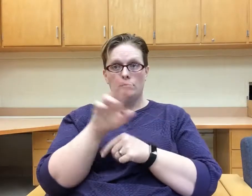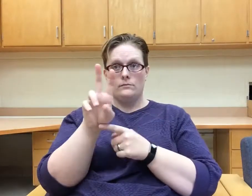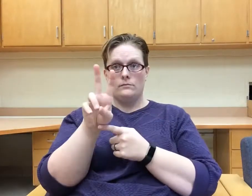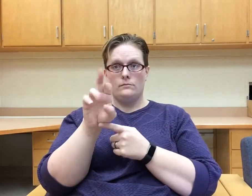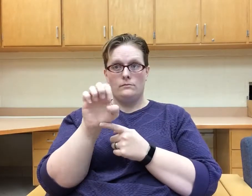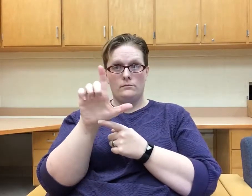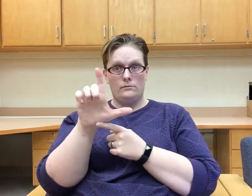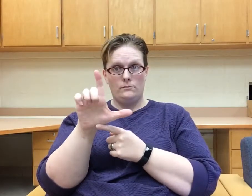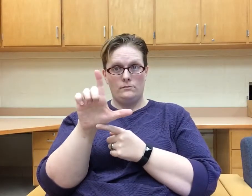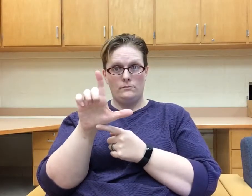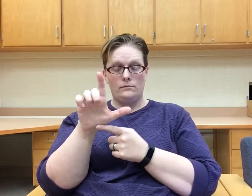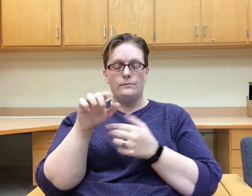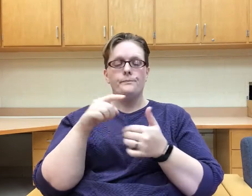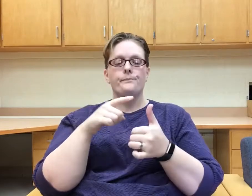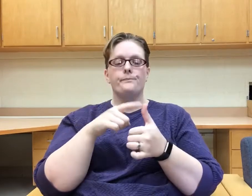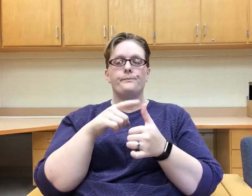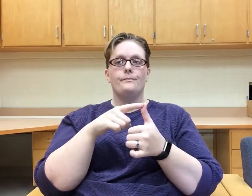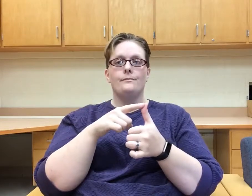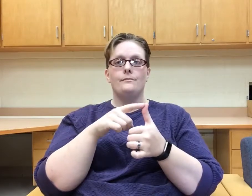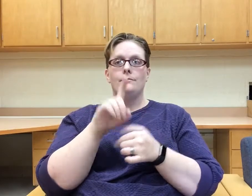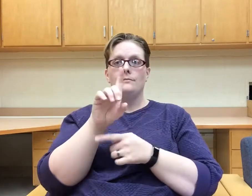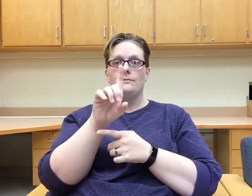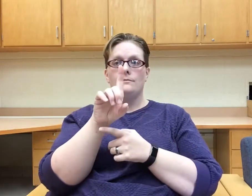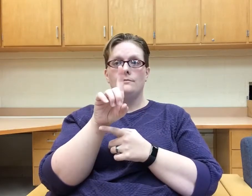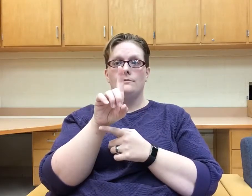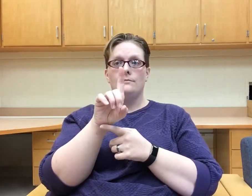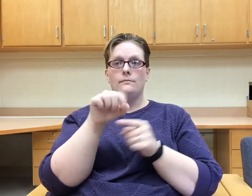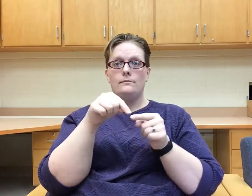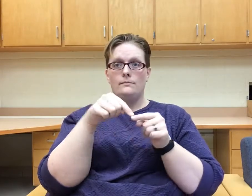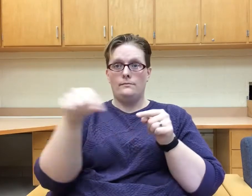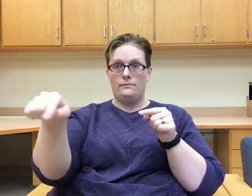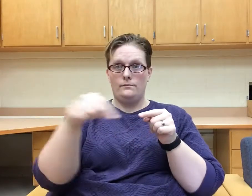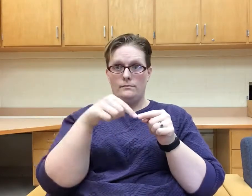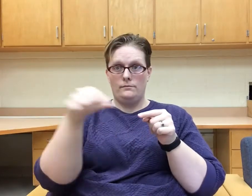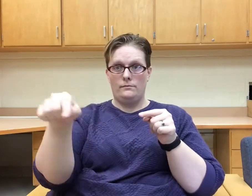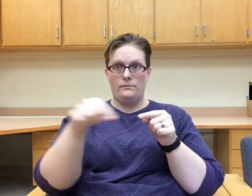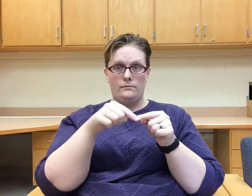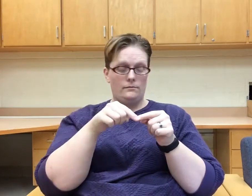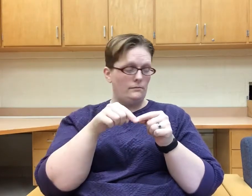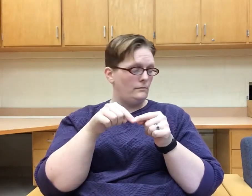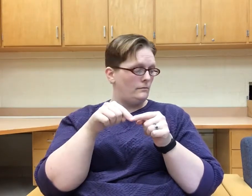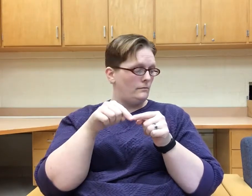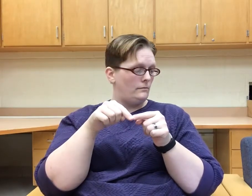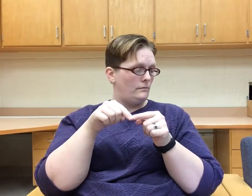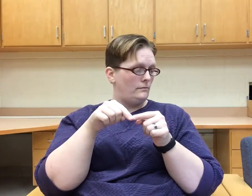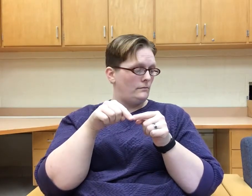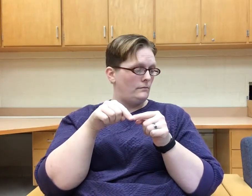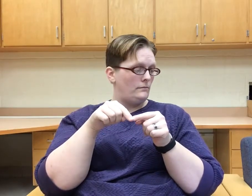To figure out velocity, there's a formula. It's distance